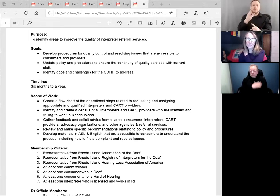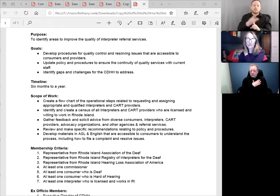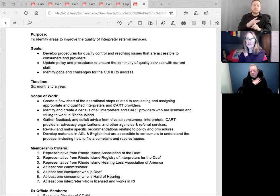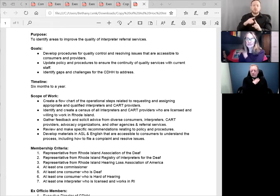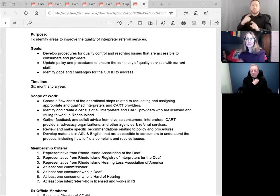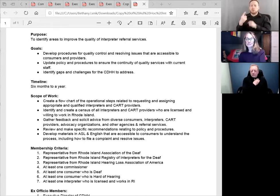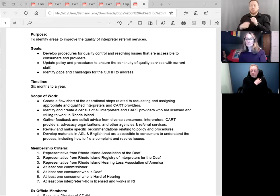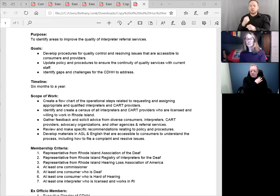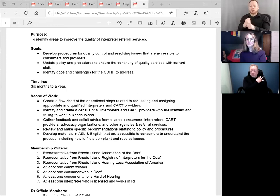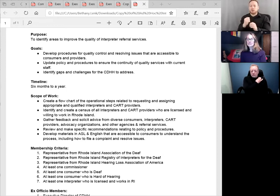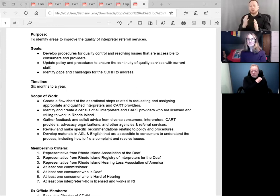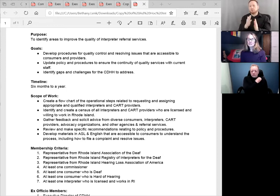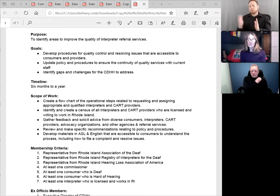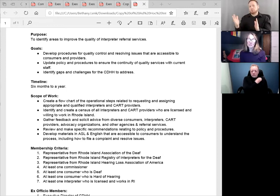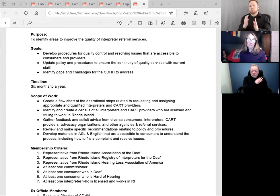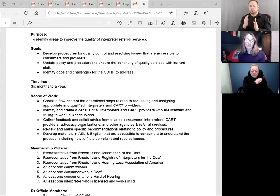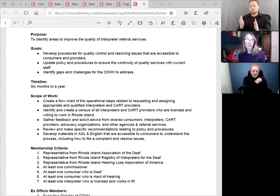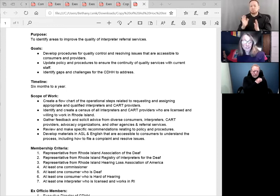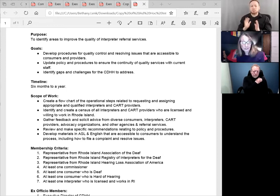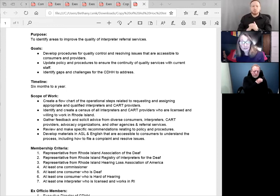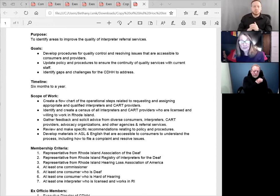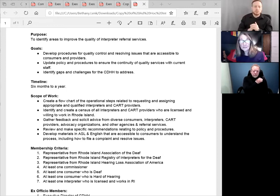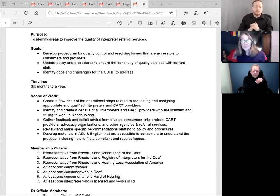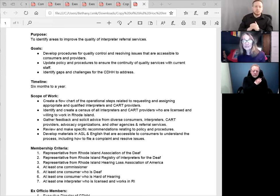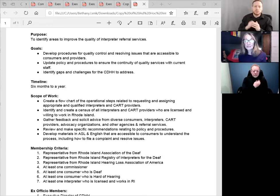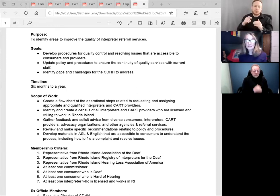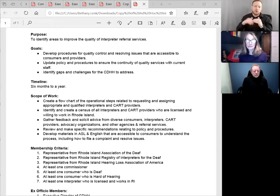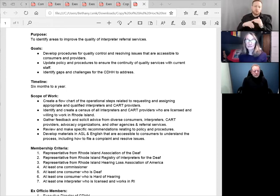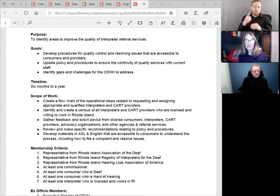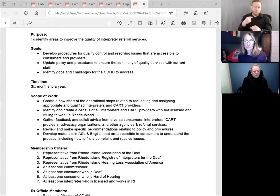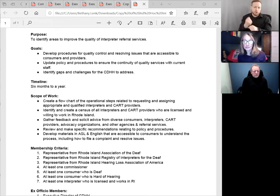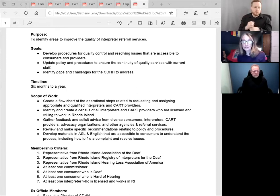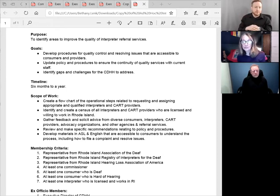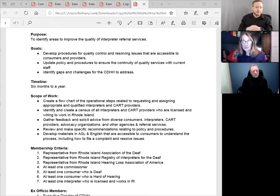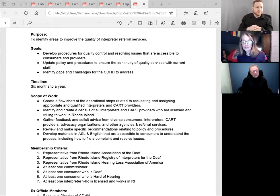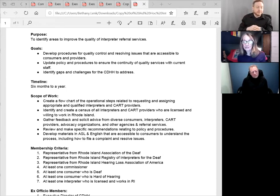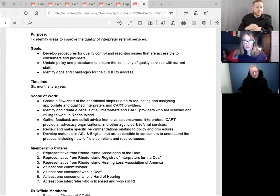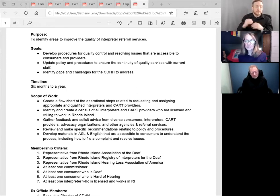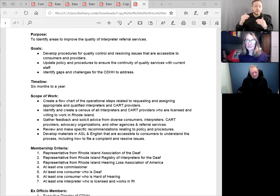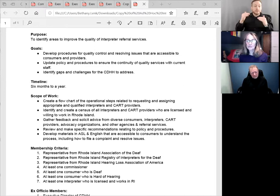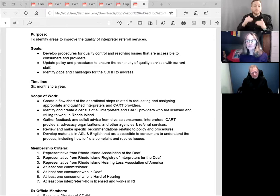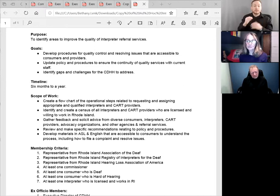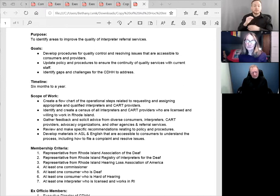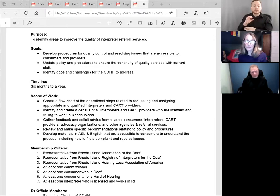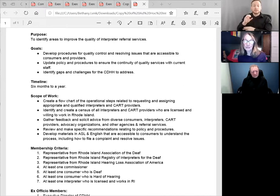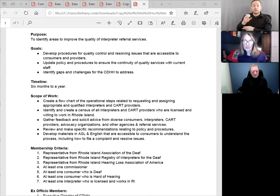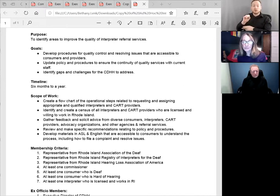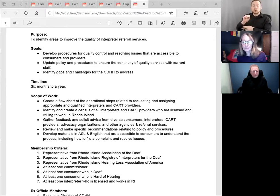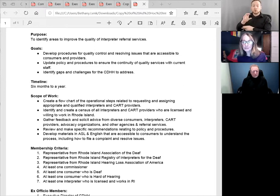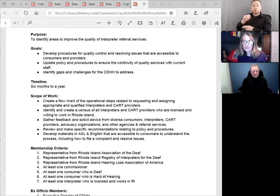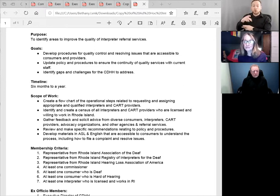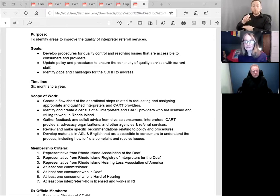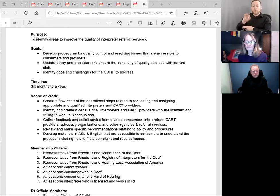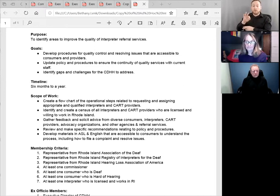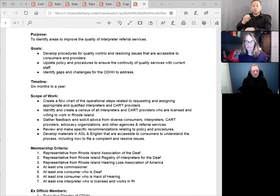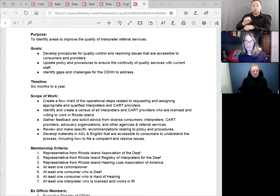we were thinking 6 months, but we're going to say 6 months to a year, just to give a little flexibility there. Should be able to be done within the